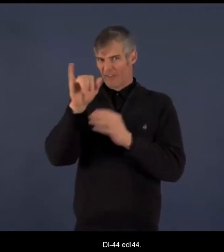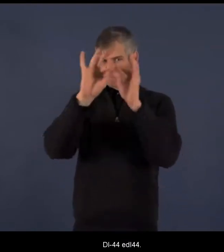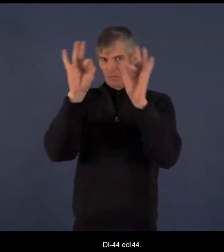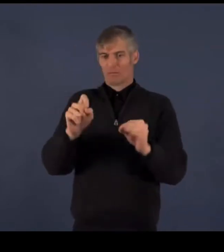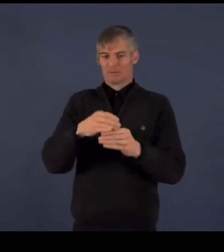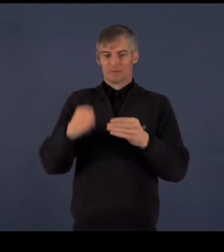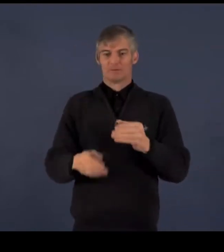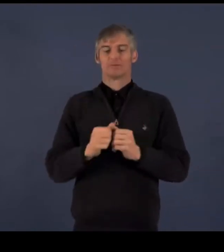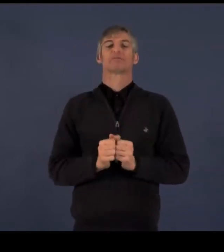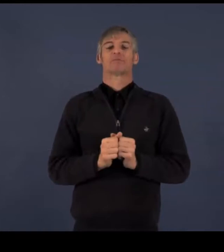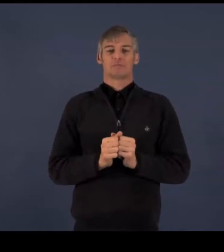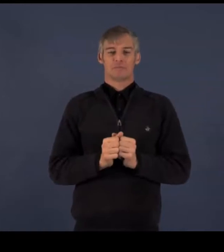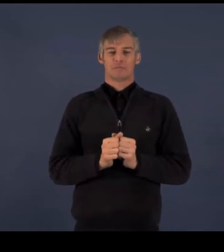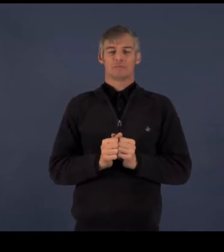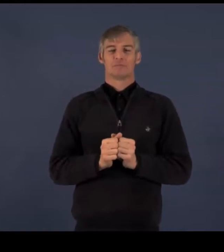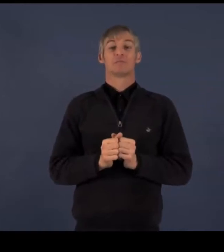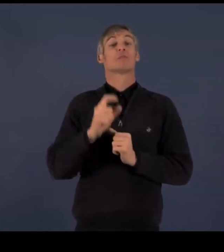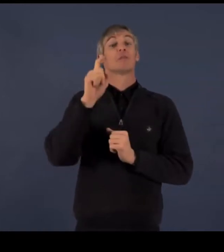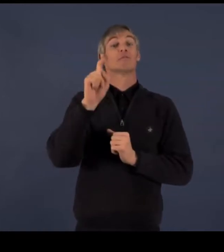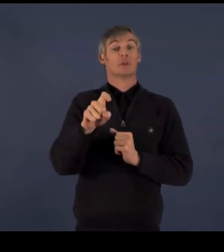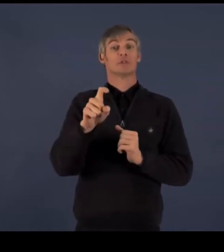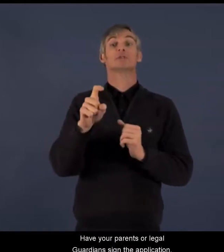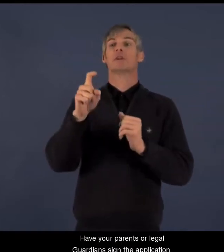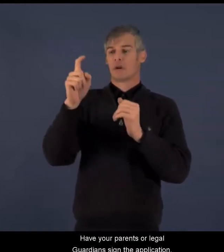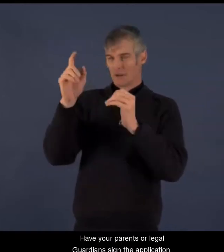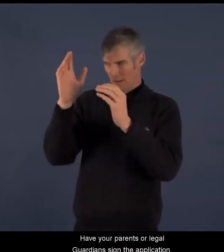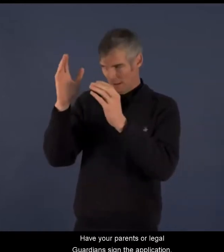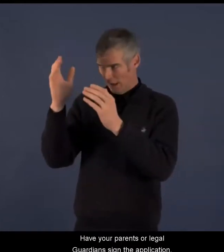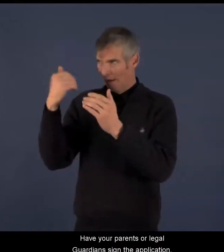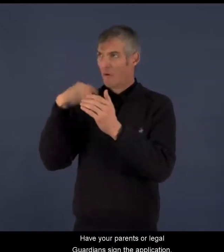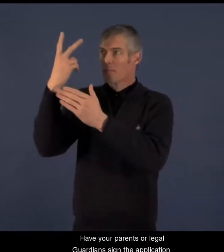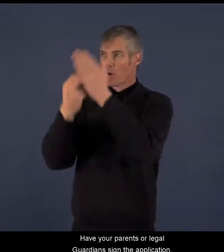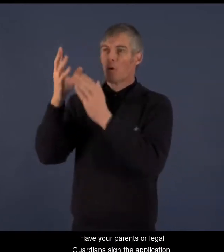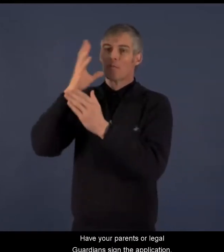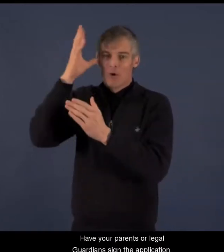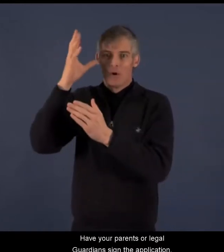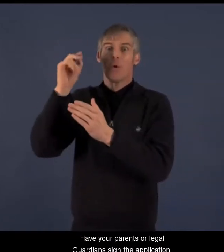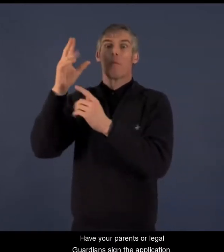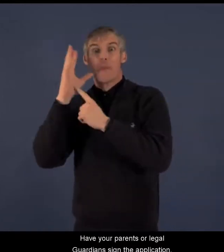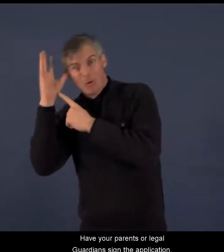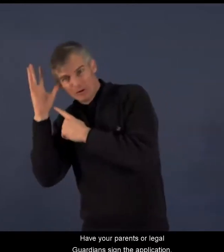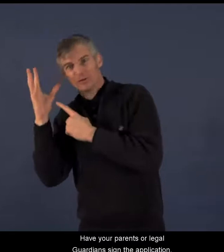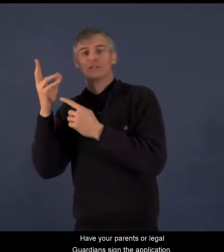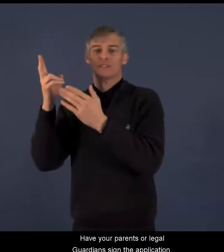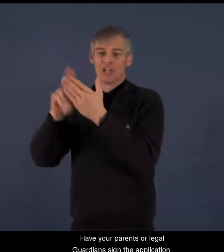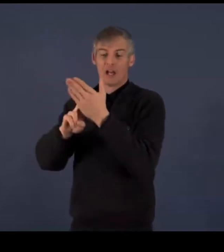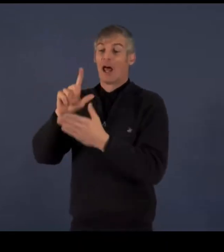DL44/EDL44 form. Have your parents or legal guardians sign the application.